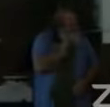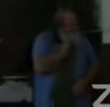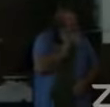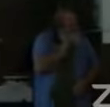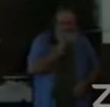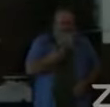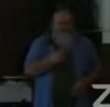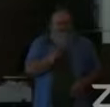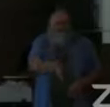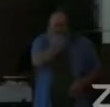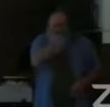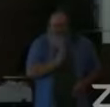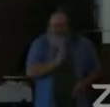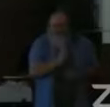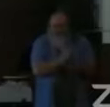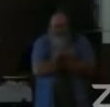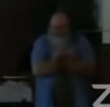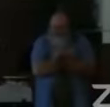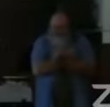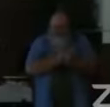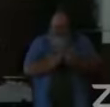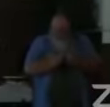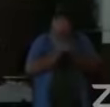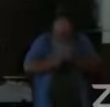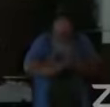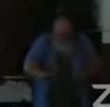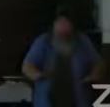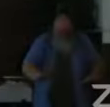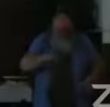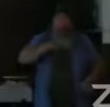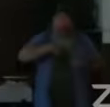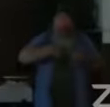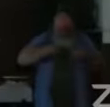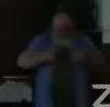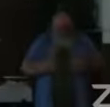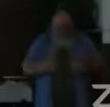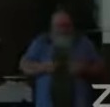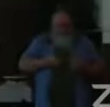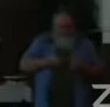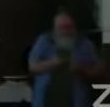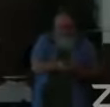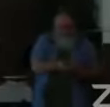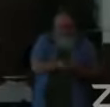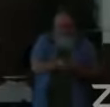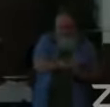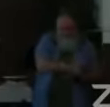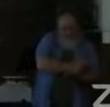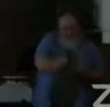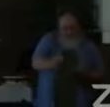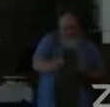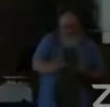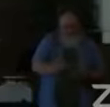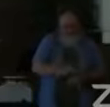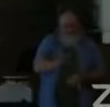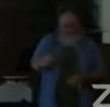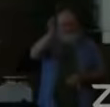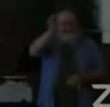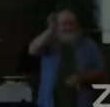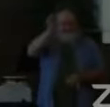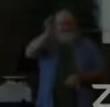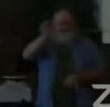God's love has been poured into our hearts through the Holy Spirit who has been given to us. Verse 6. You